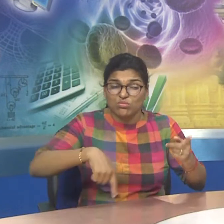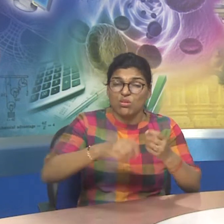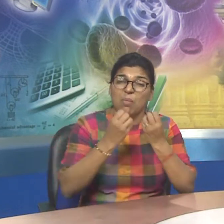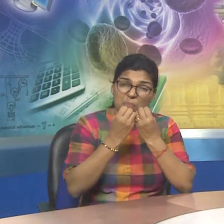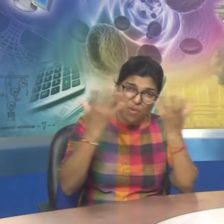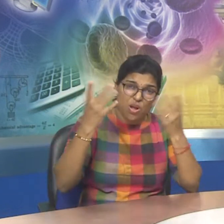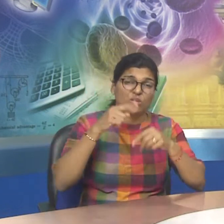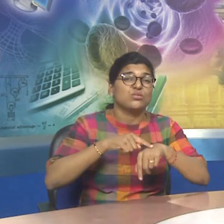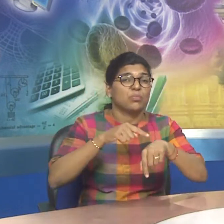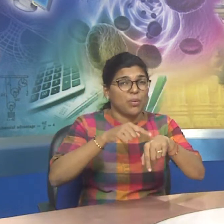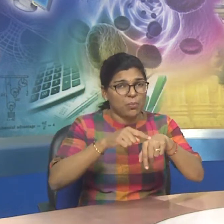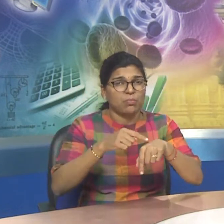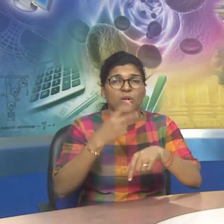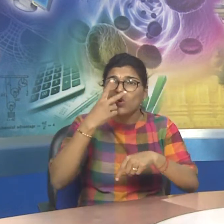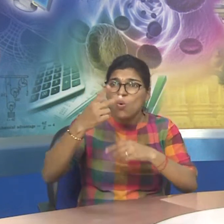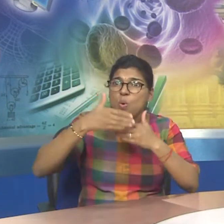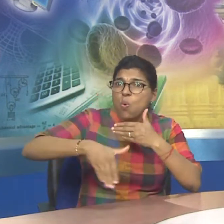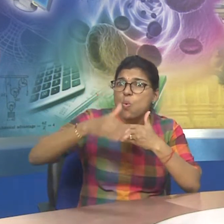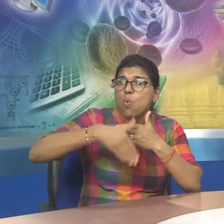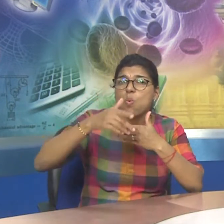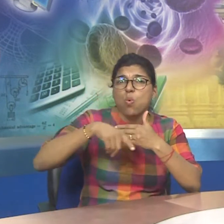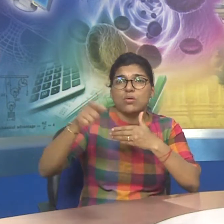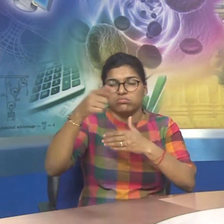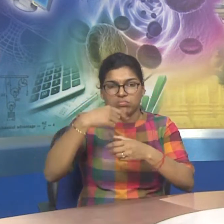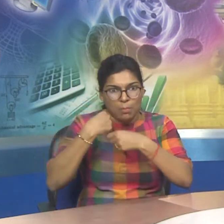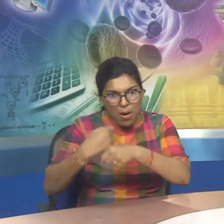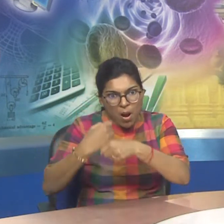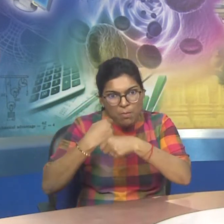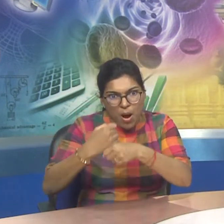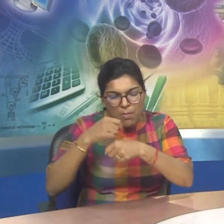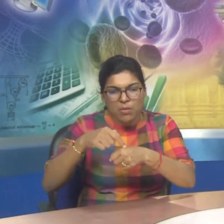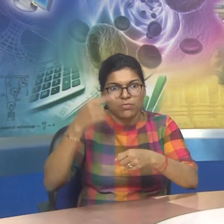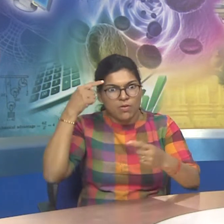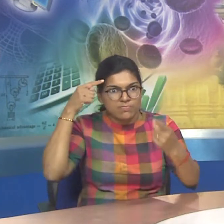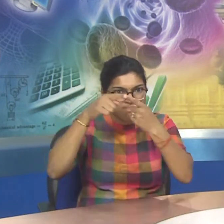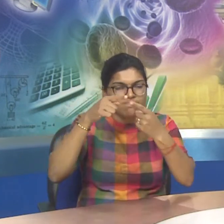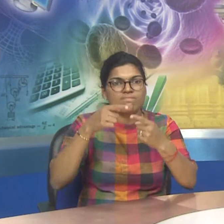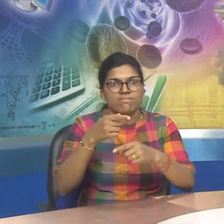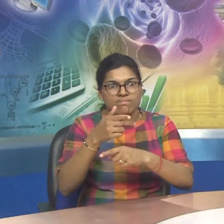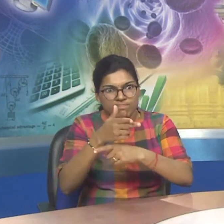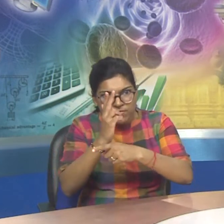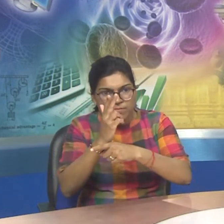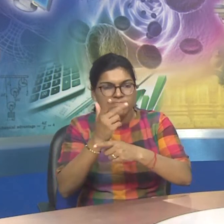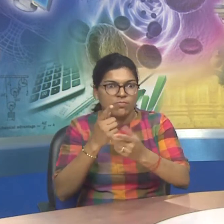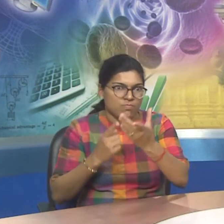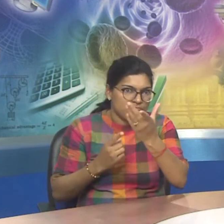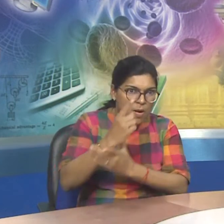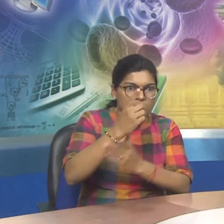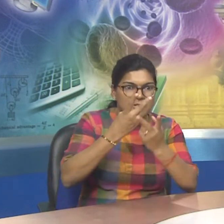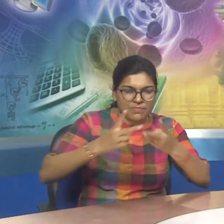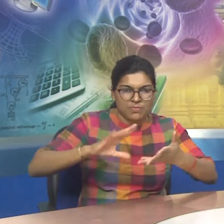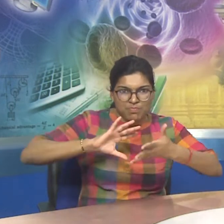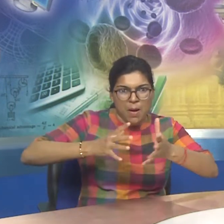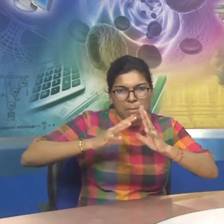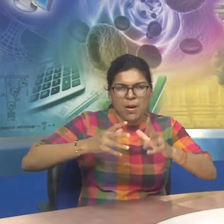The child desperately repeats that the grown-ups must